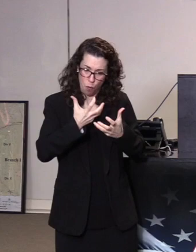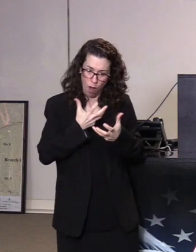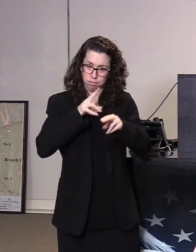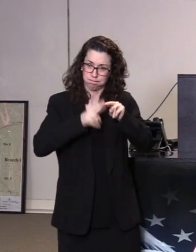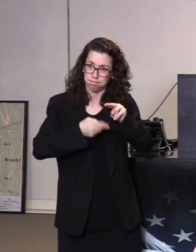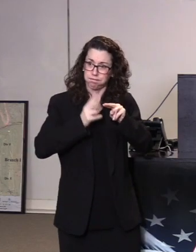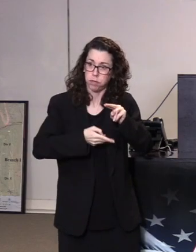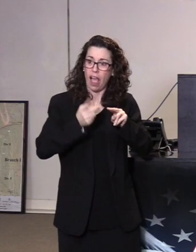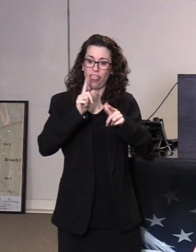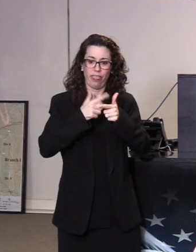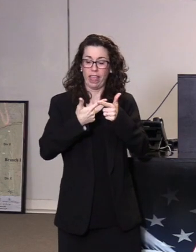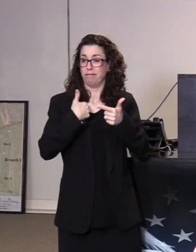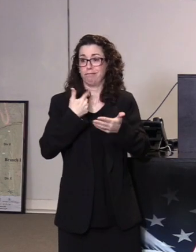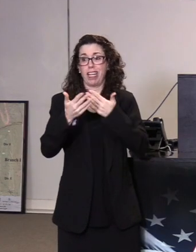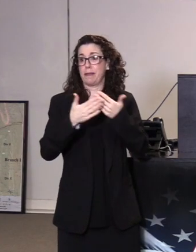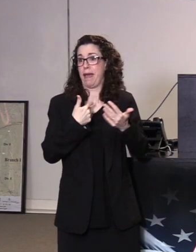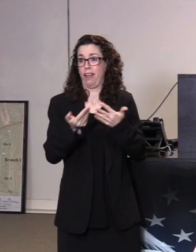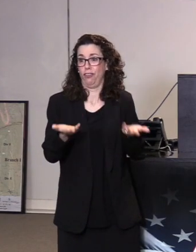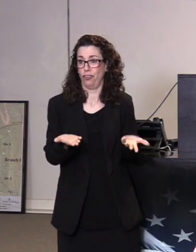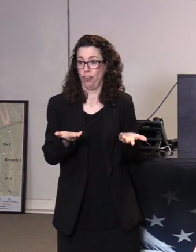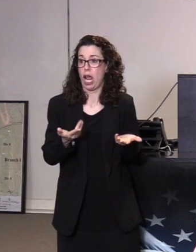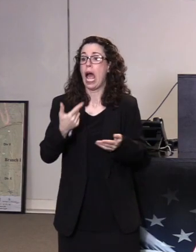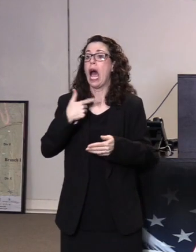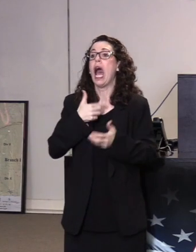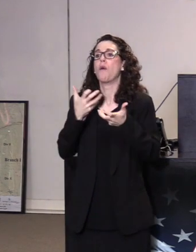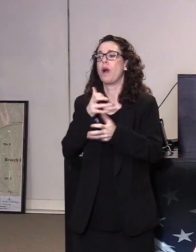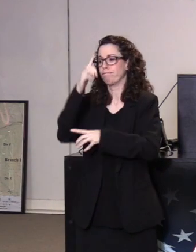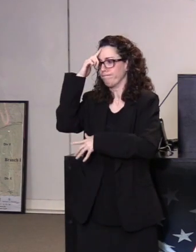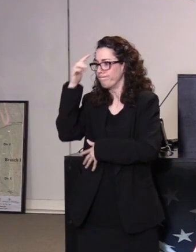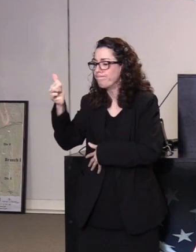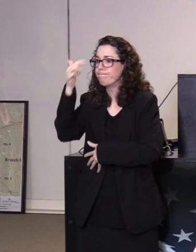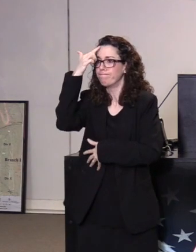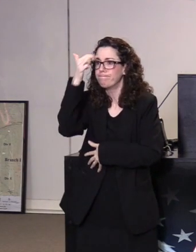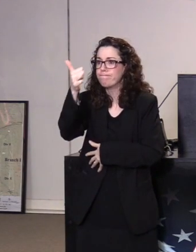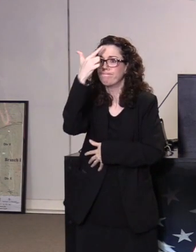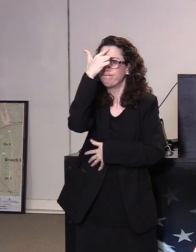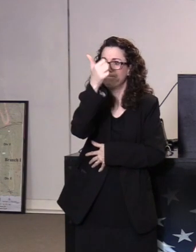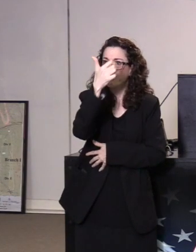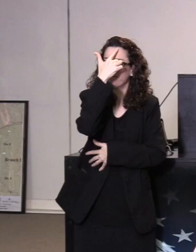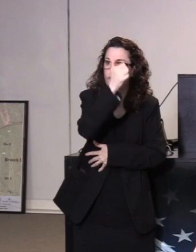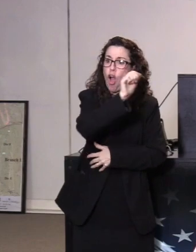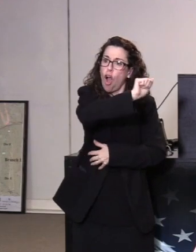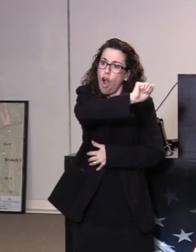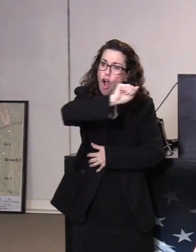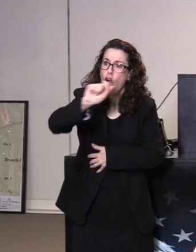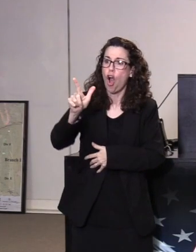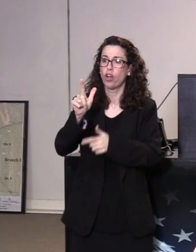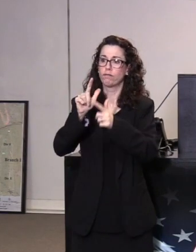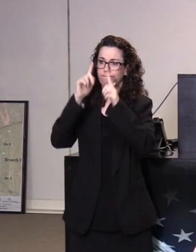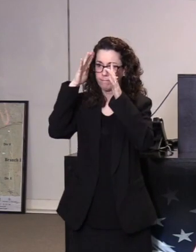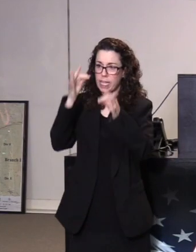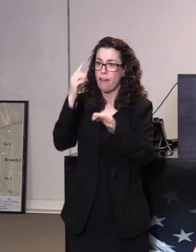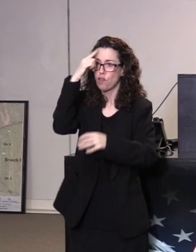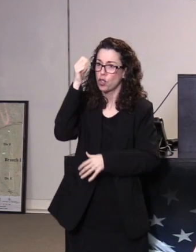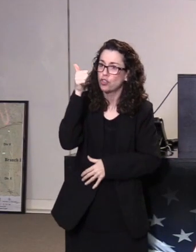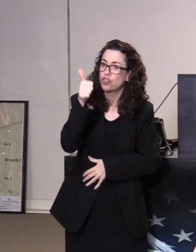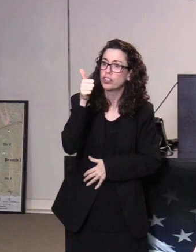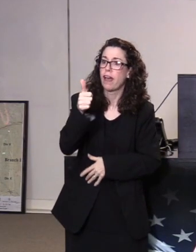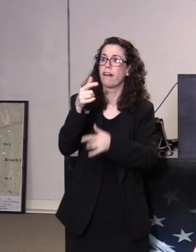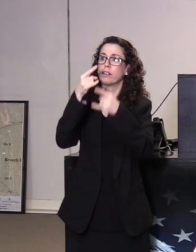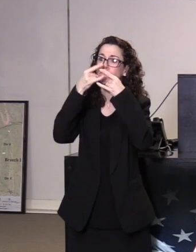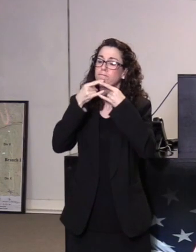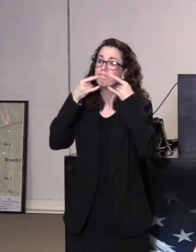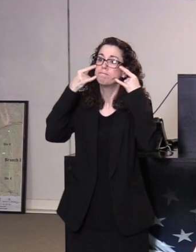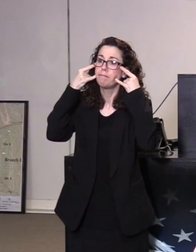what's right. Even if it's an inconvenience for you, we promise you will never go wrong putting others first.